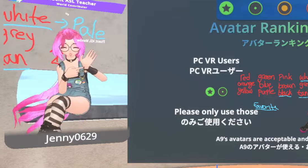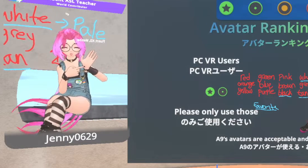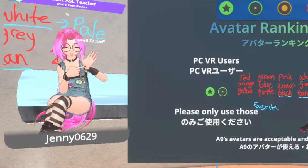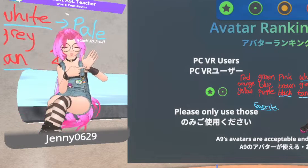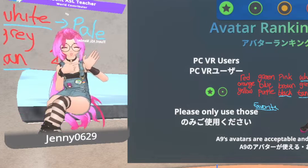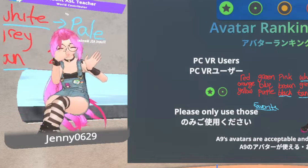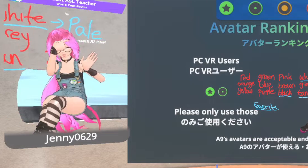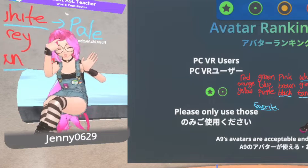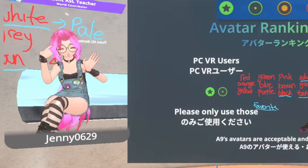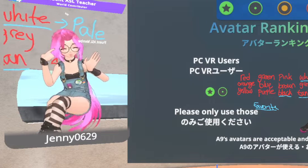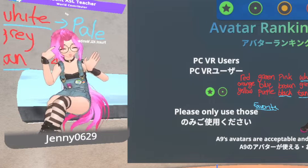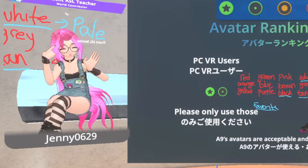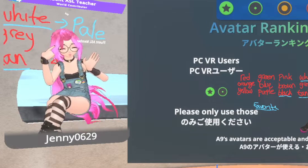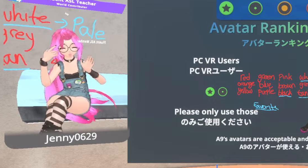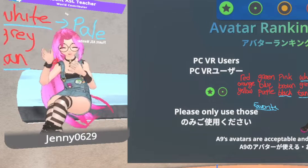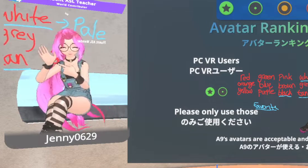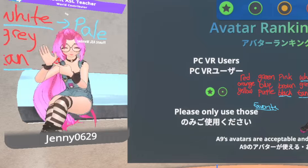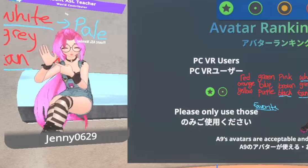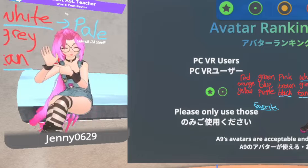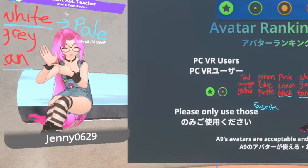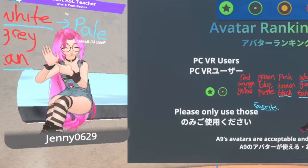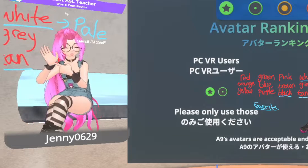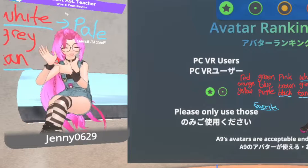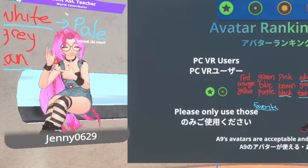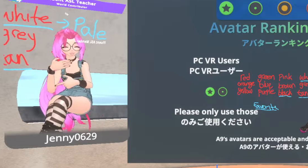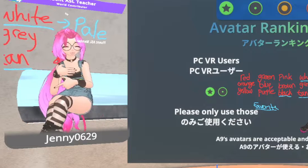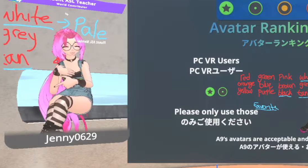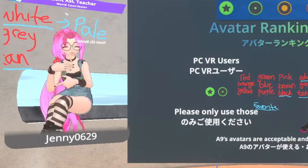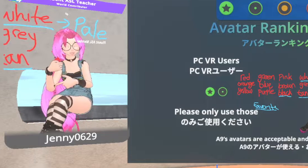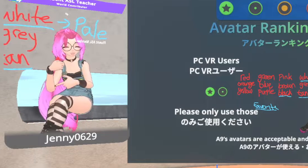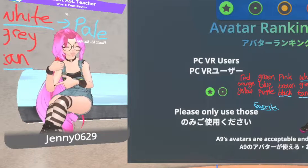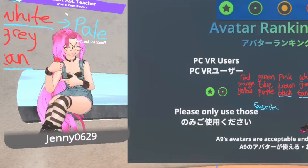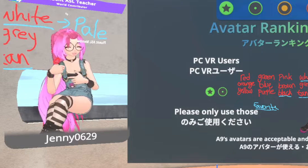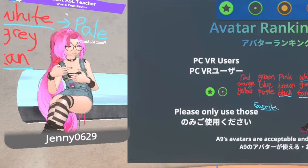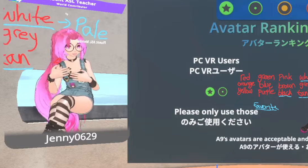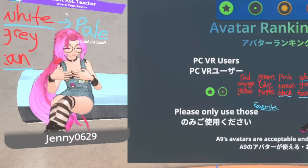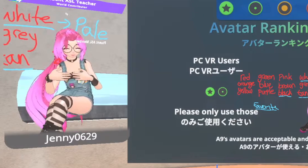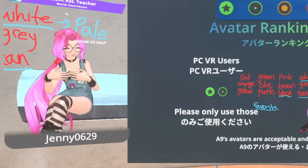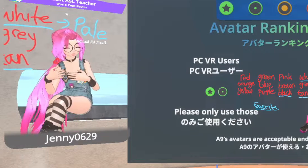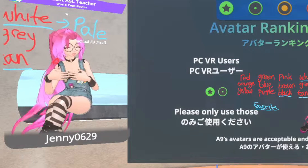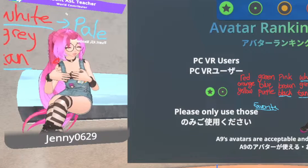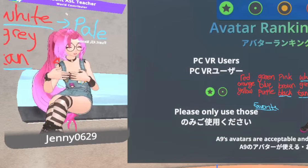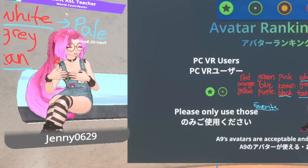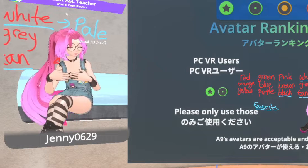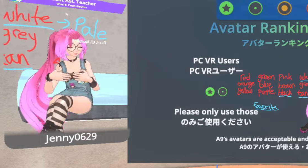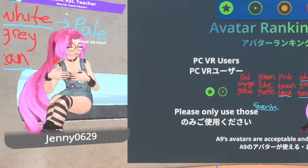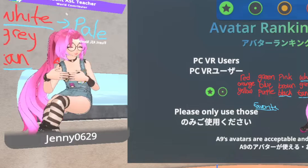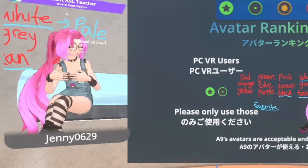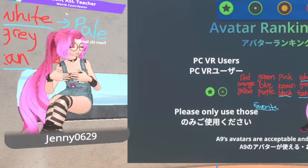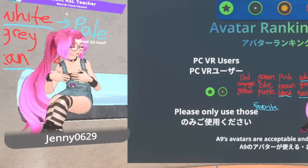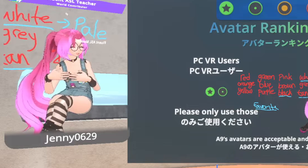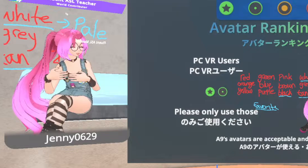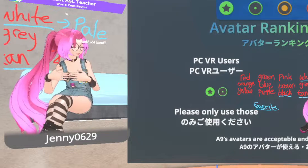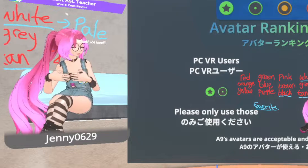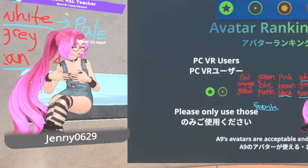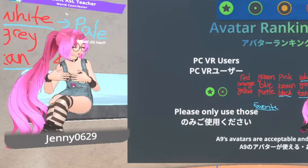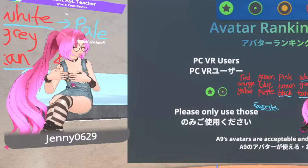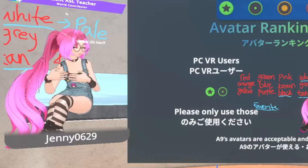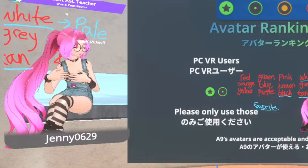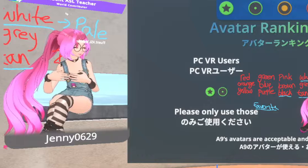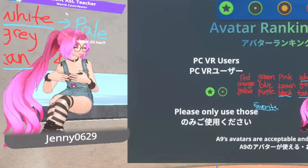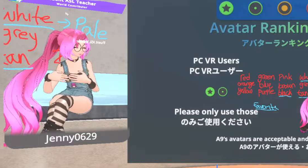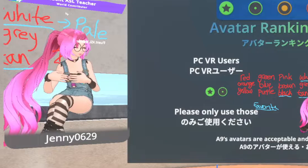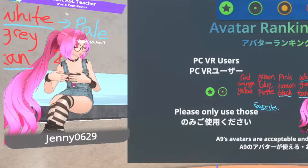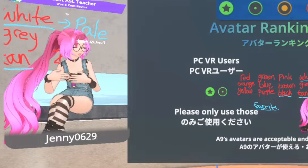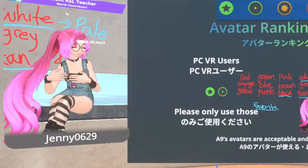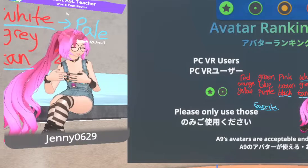paint. You have on this hand, you have black paint. On this hand, you have white paint. So what would happen if you mix them together? You make